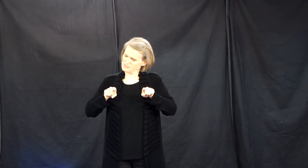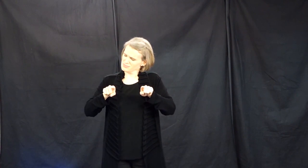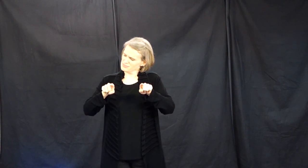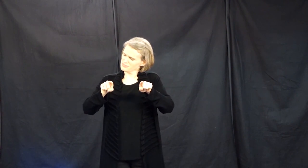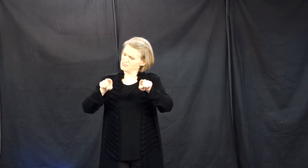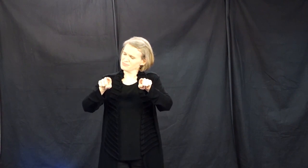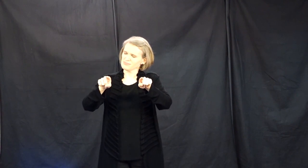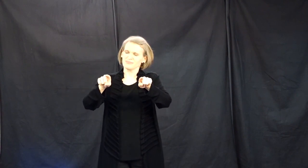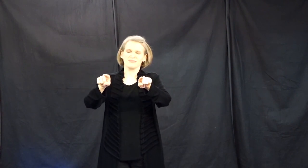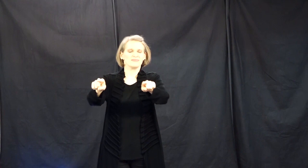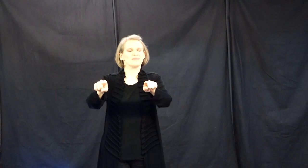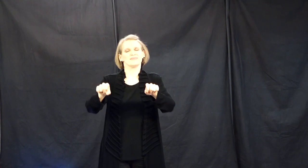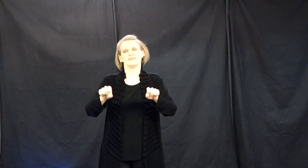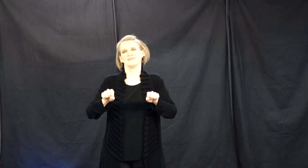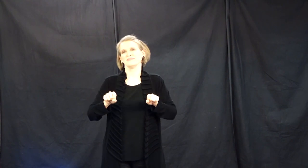me.